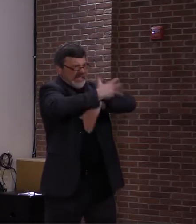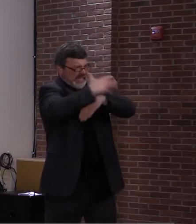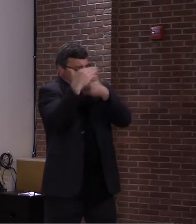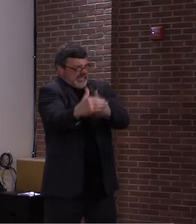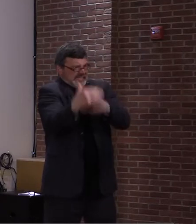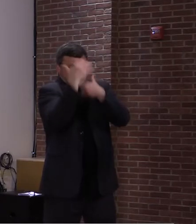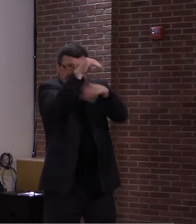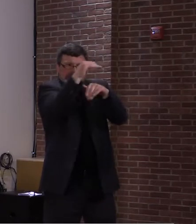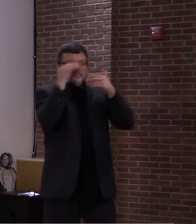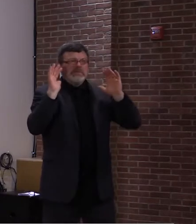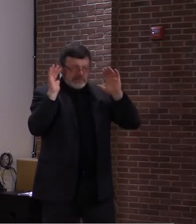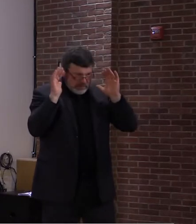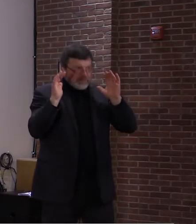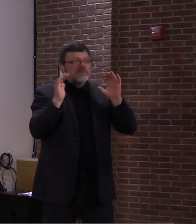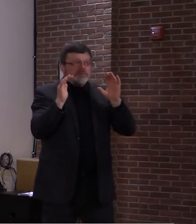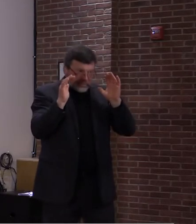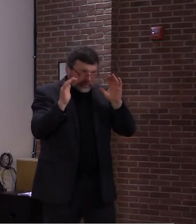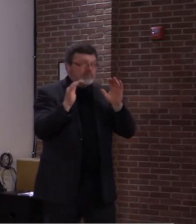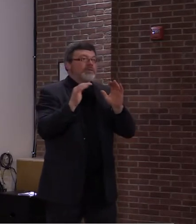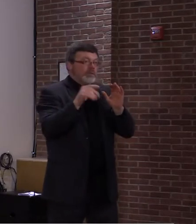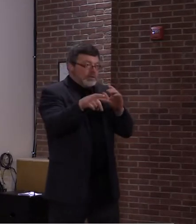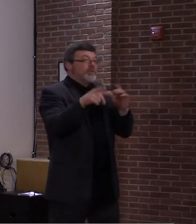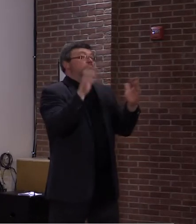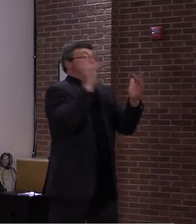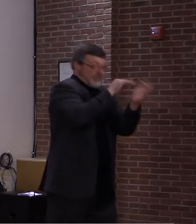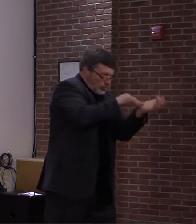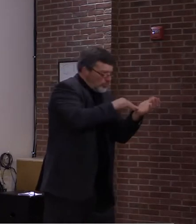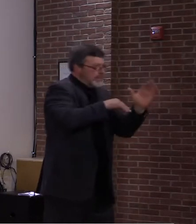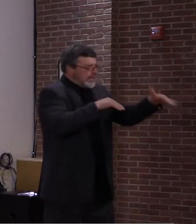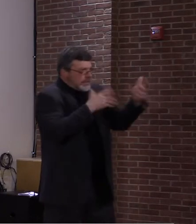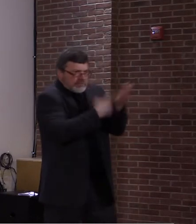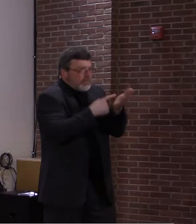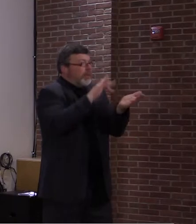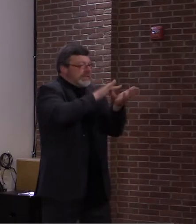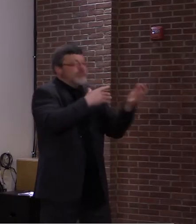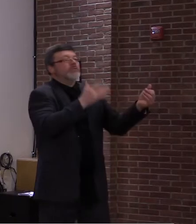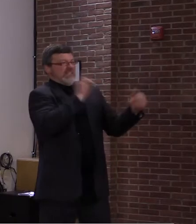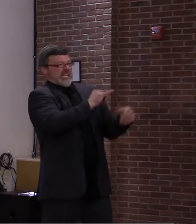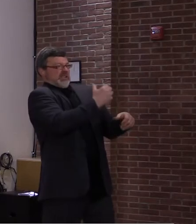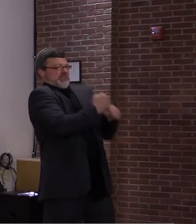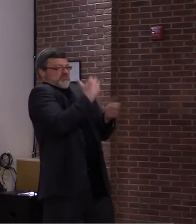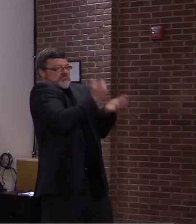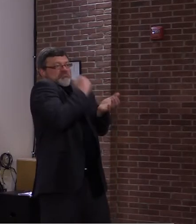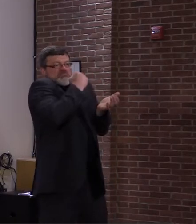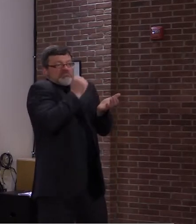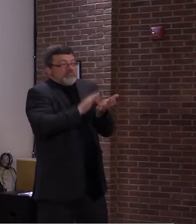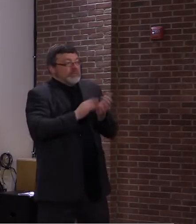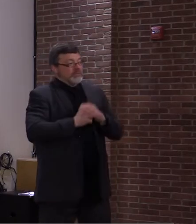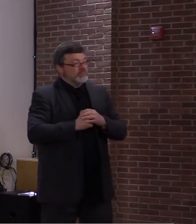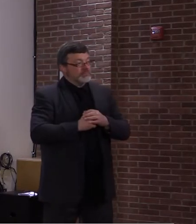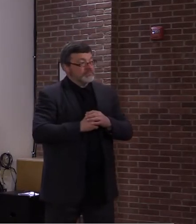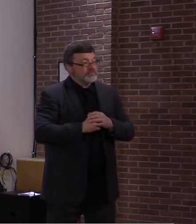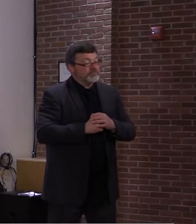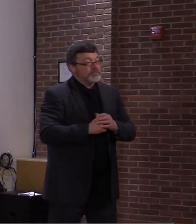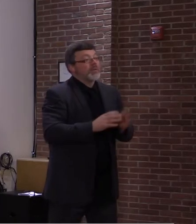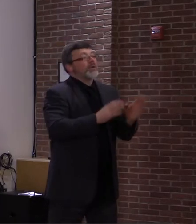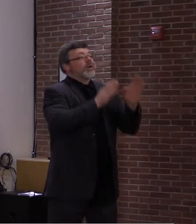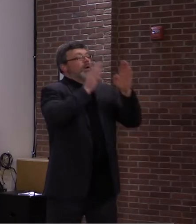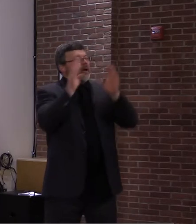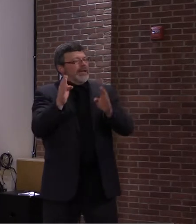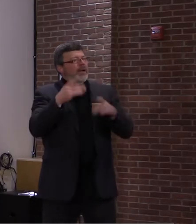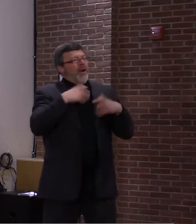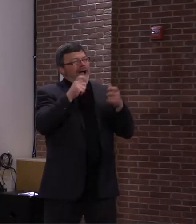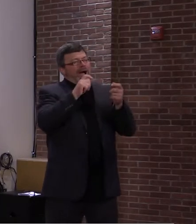Finally, on a separate topic, one that's been in the news though, the state, working with the